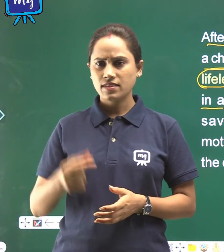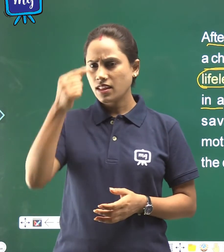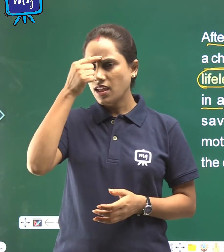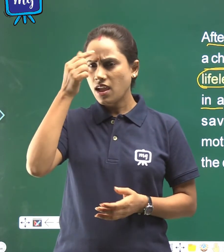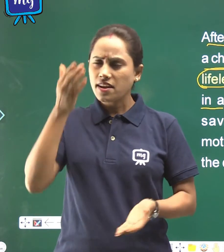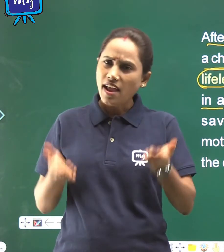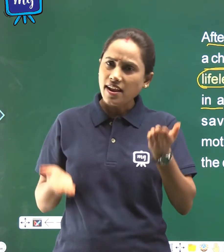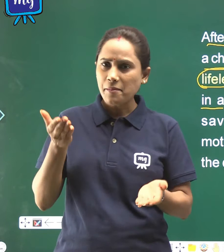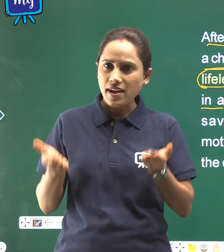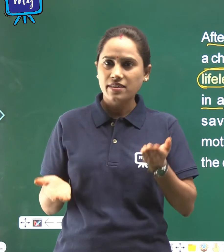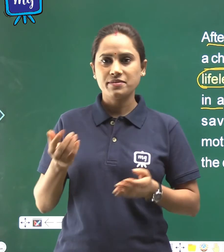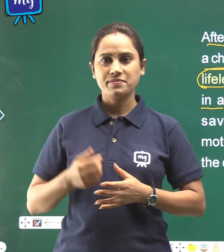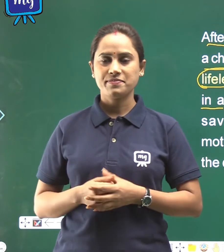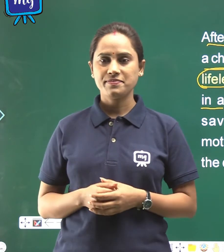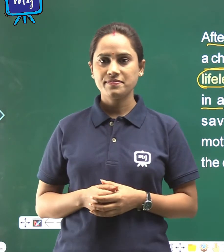dilemma